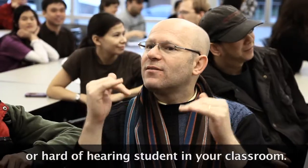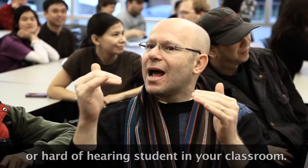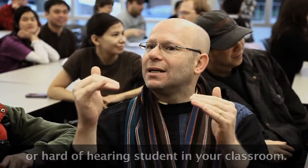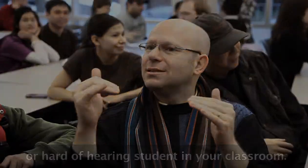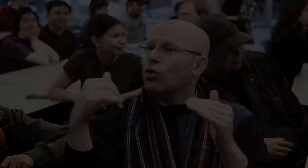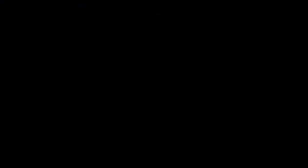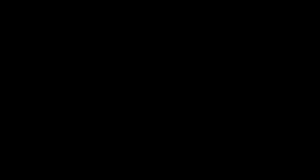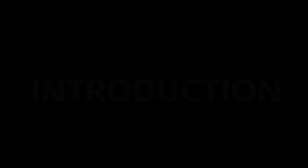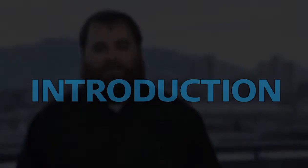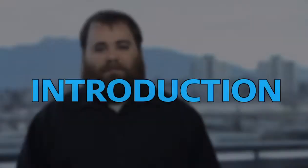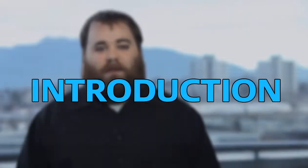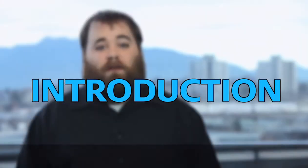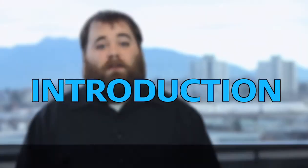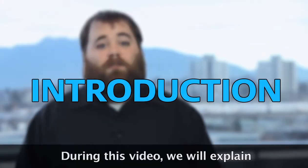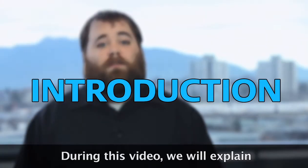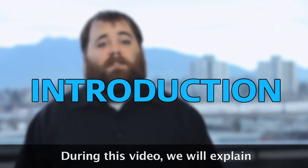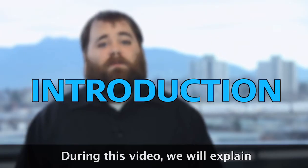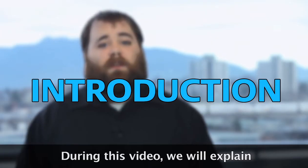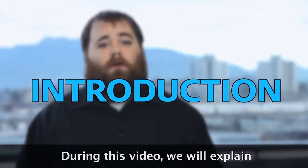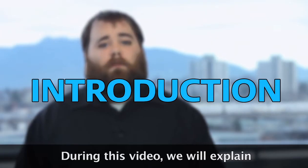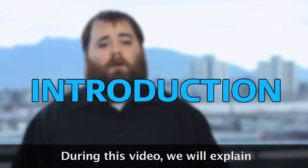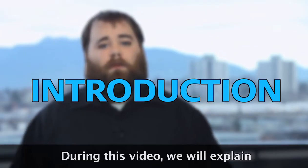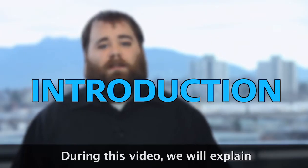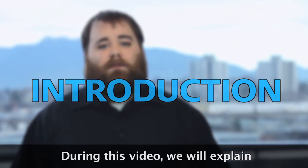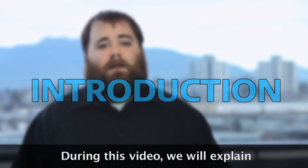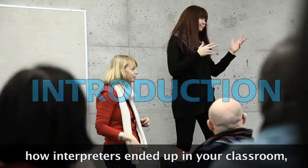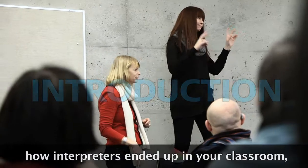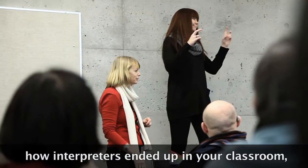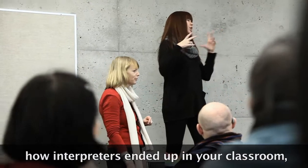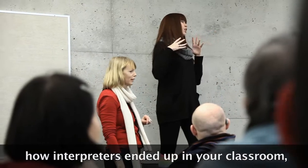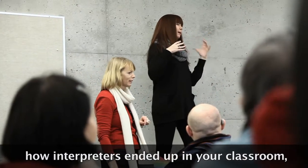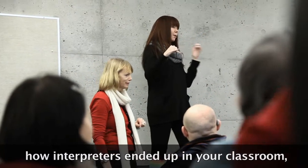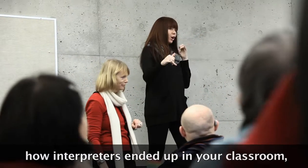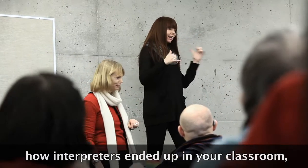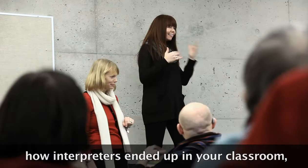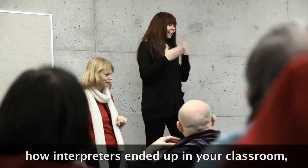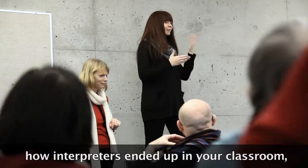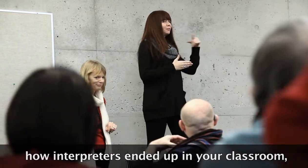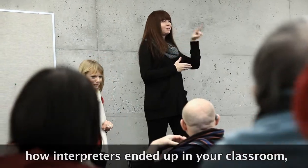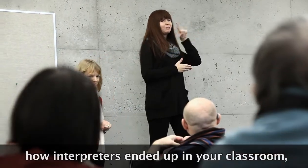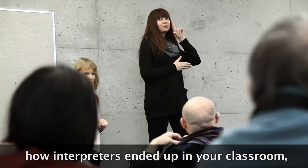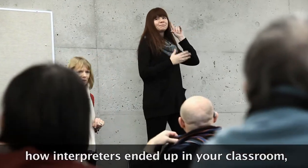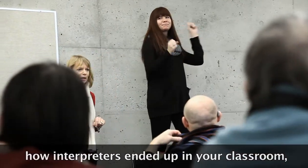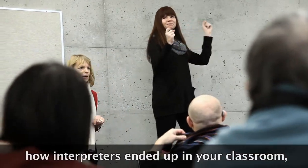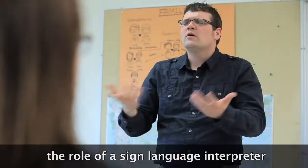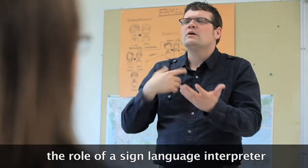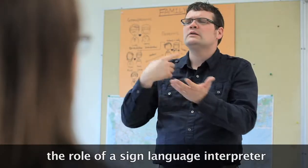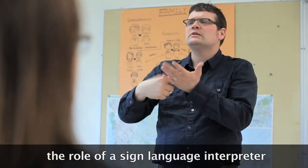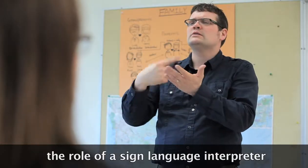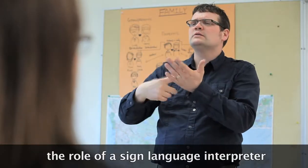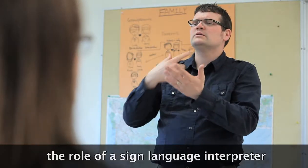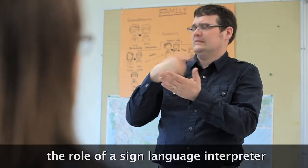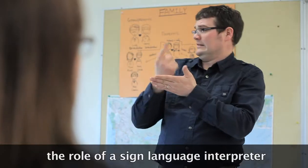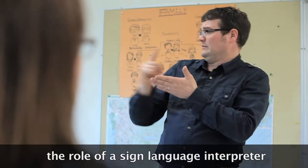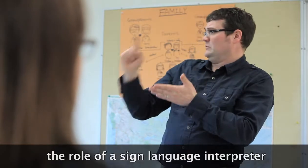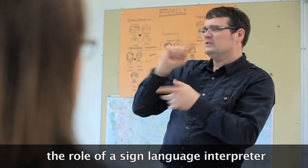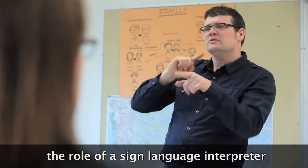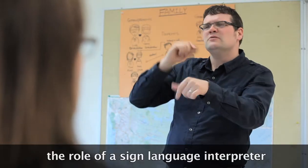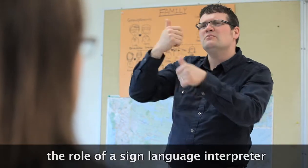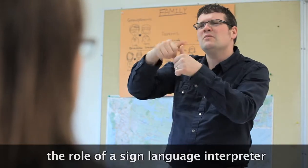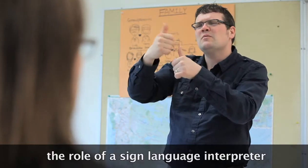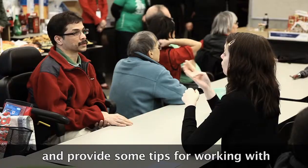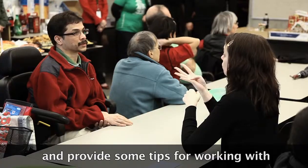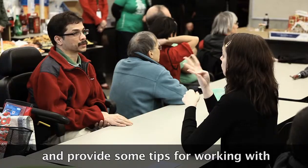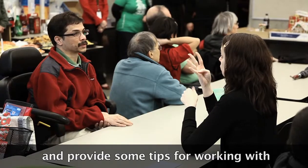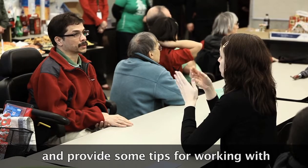in your classroom. Introduction. During this video, we'll explain how interpreters ended up in your classroom, the role of a sign language